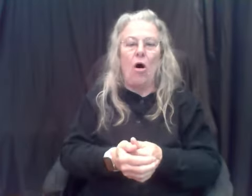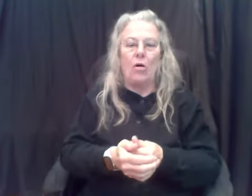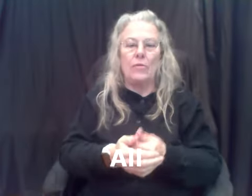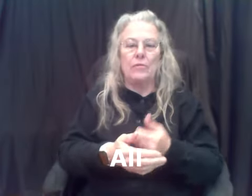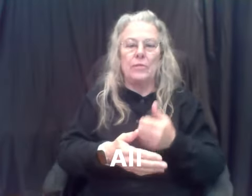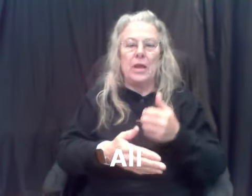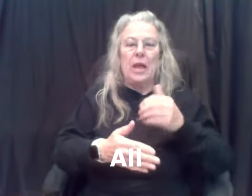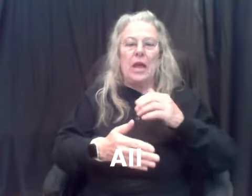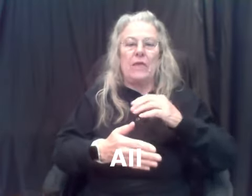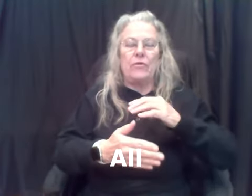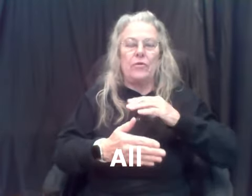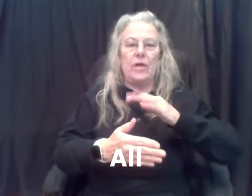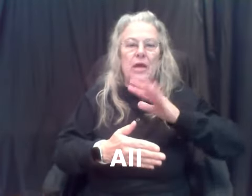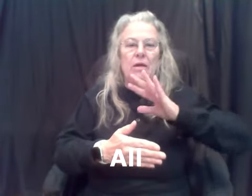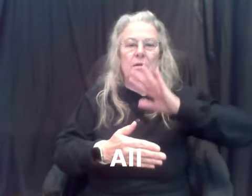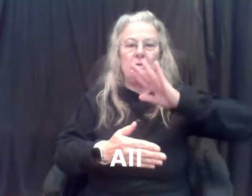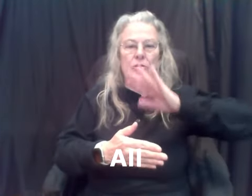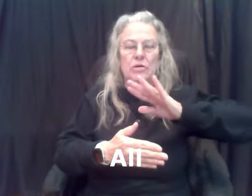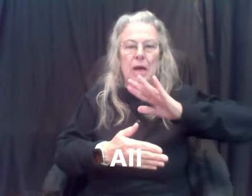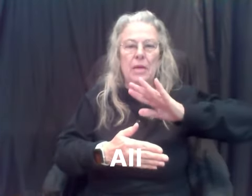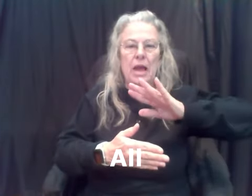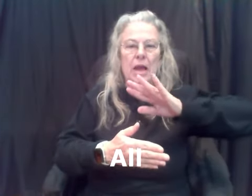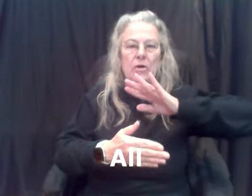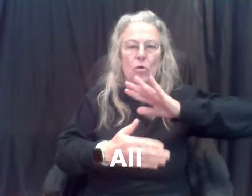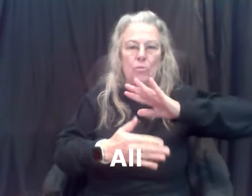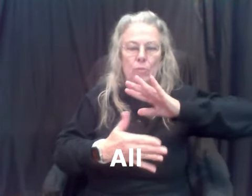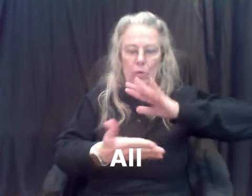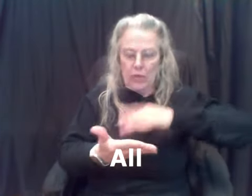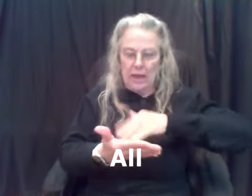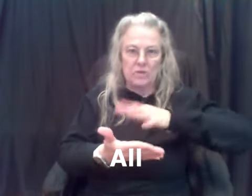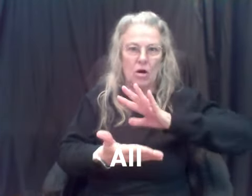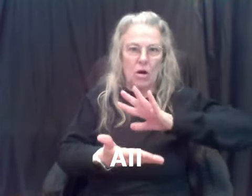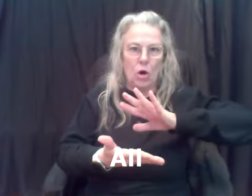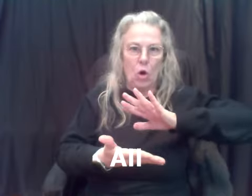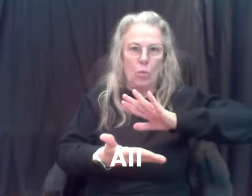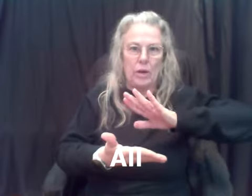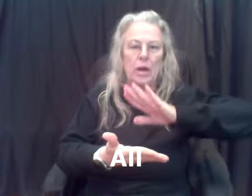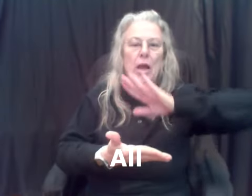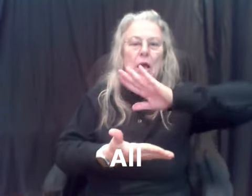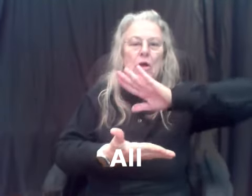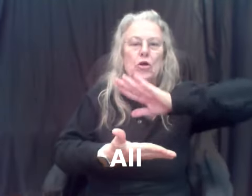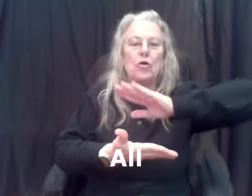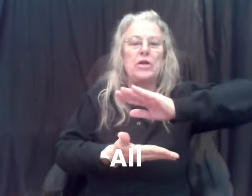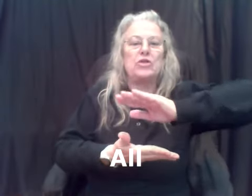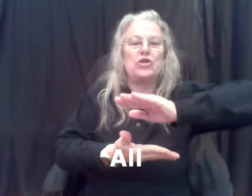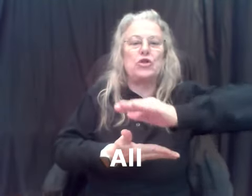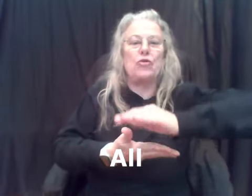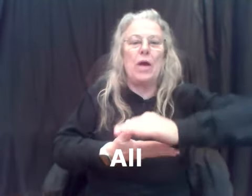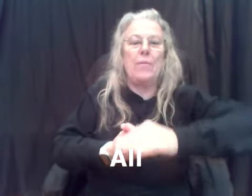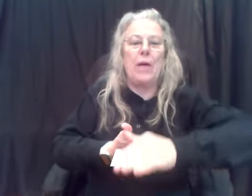if you think your dominant hand both hands are open you're going to scrape up